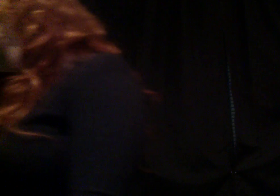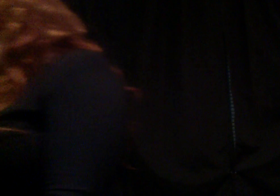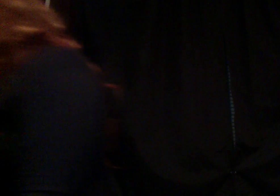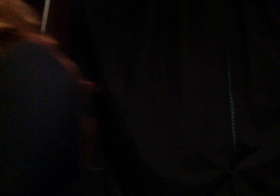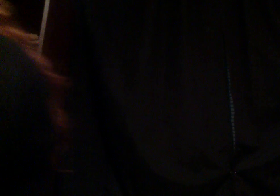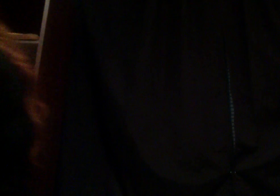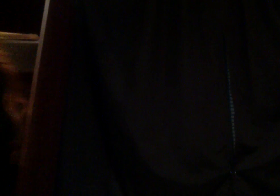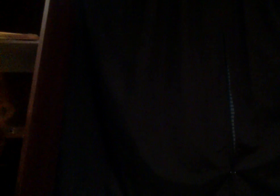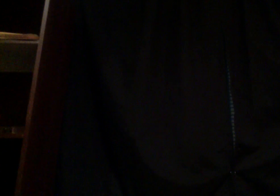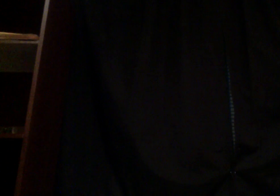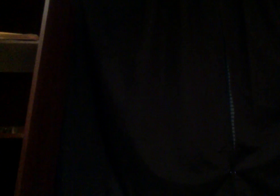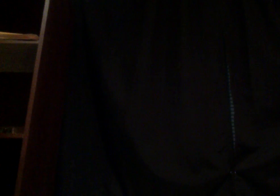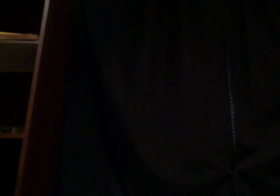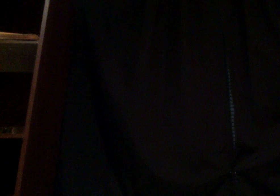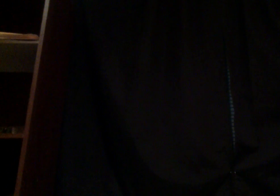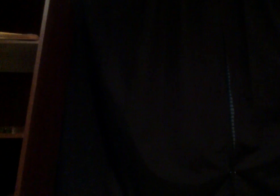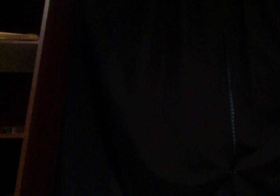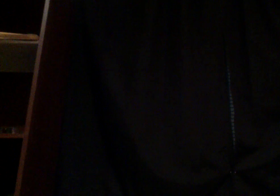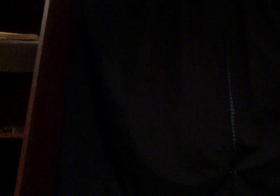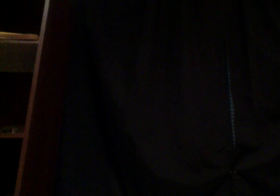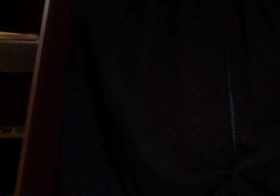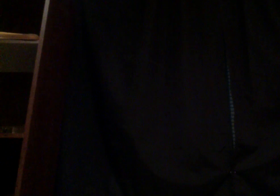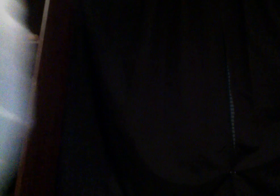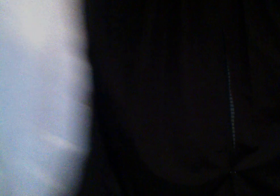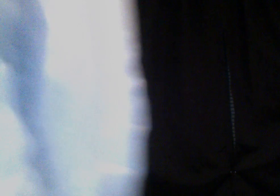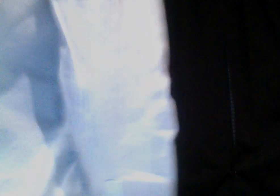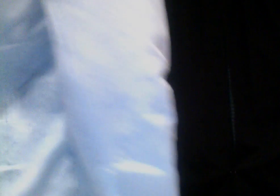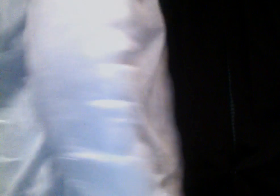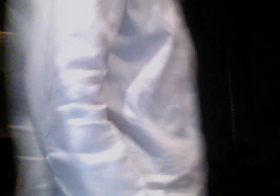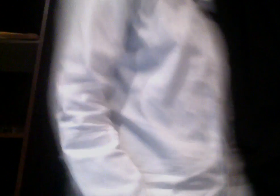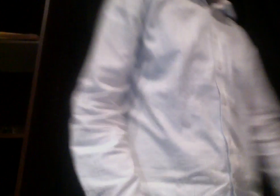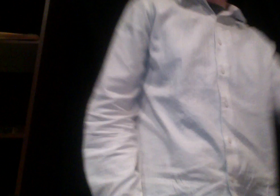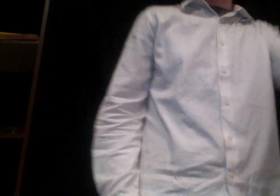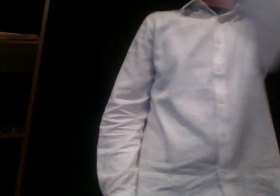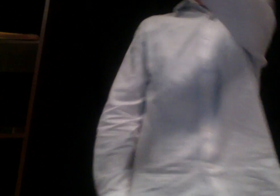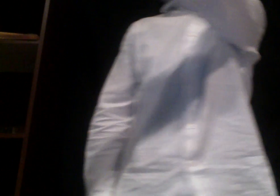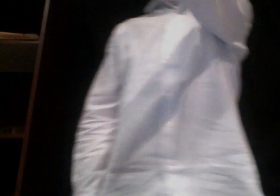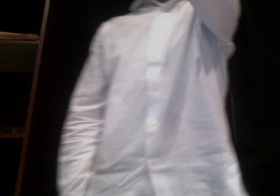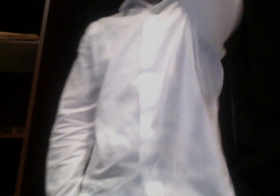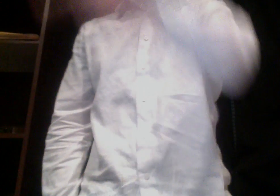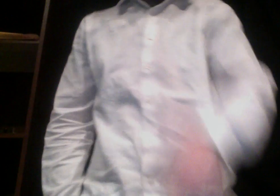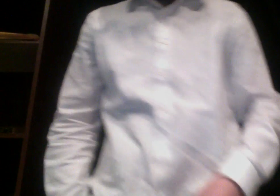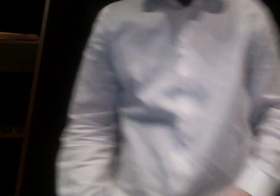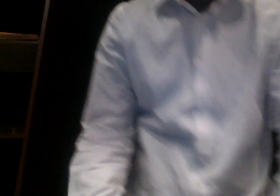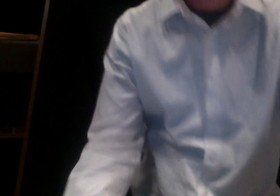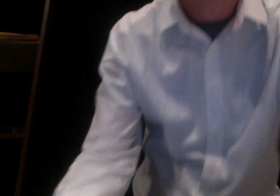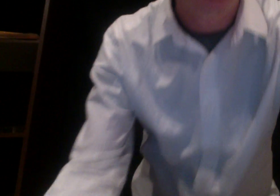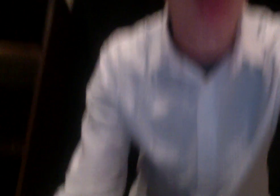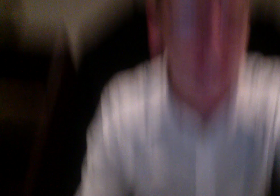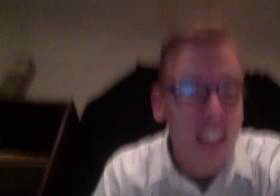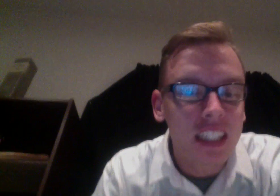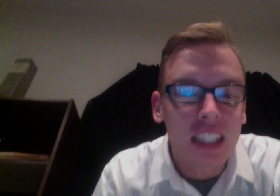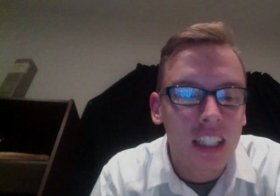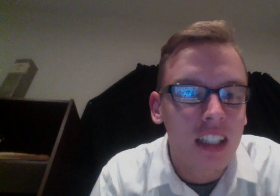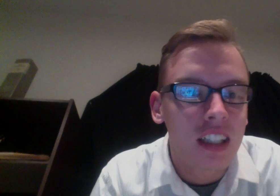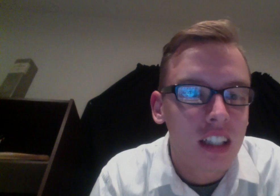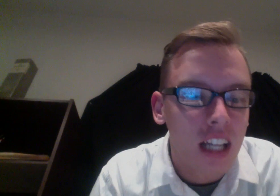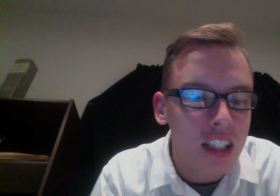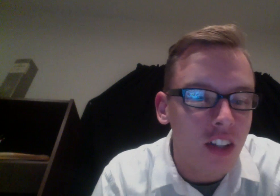I don't know how to use yours. It's a Mac. It's the same as yours, hers, and hers. No. Oh, but it What is. do you have? It's